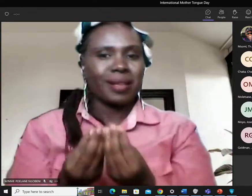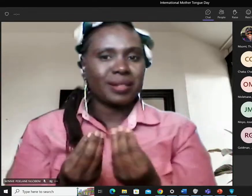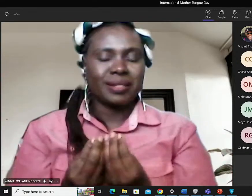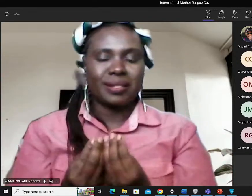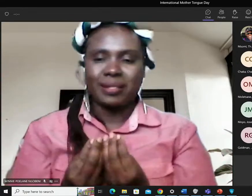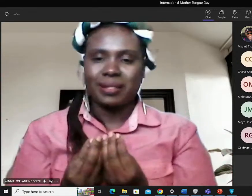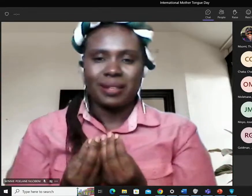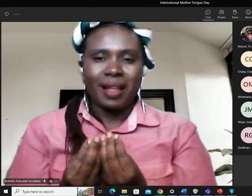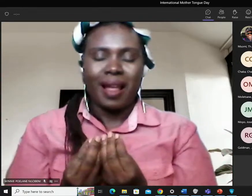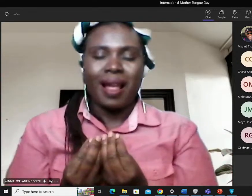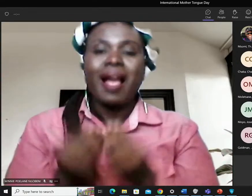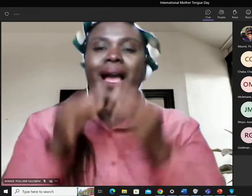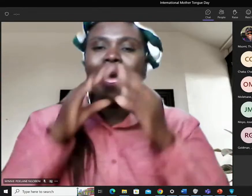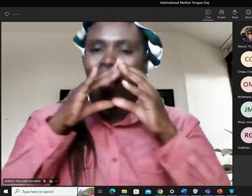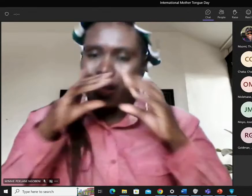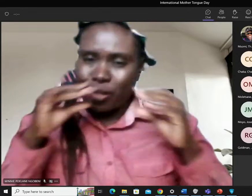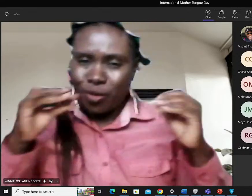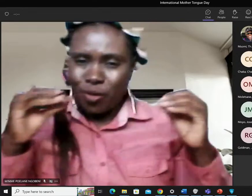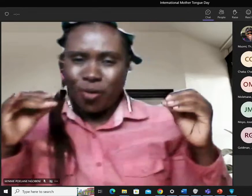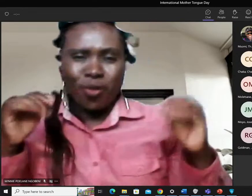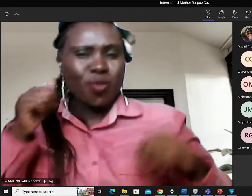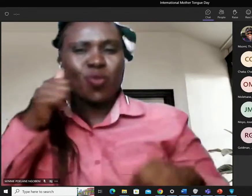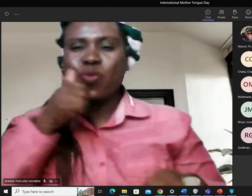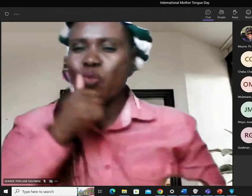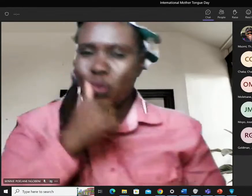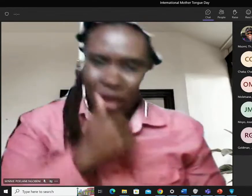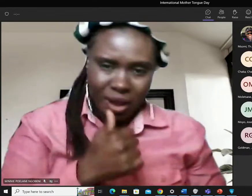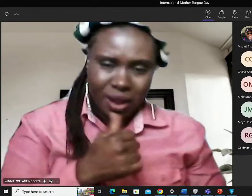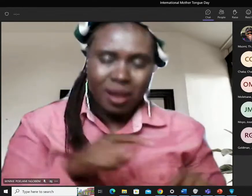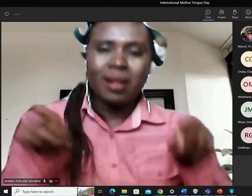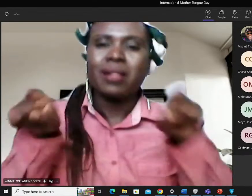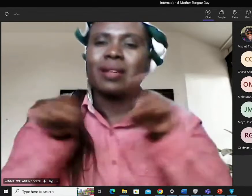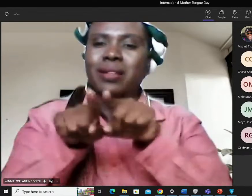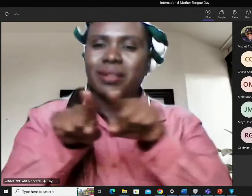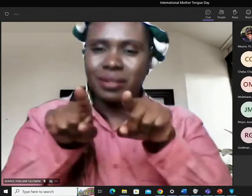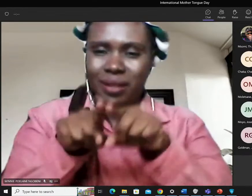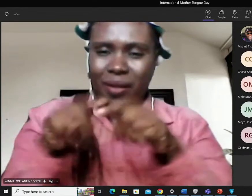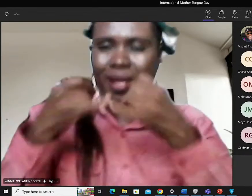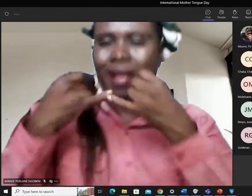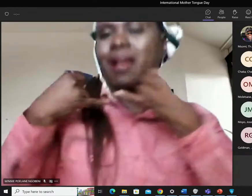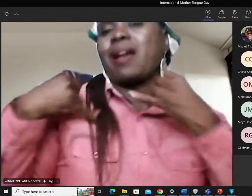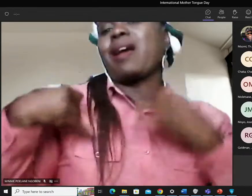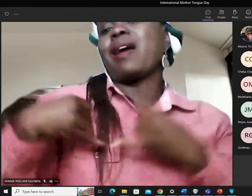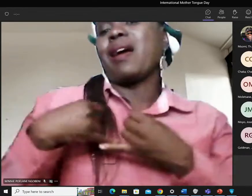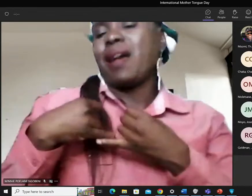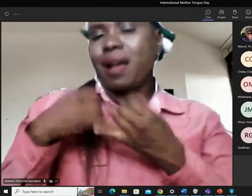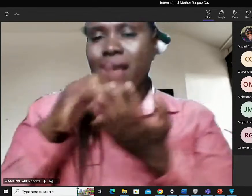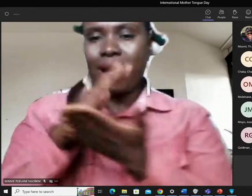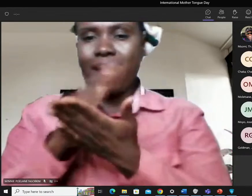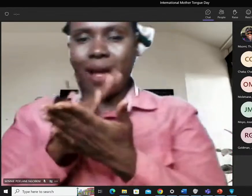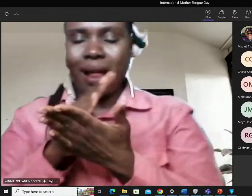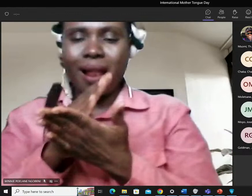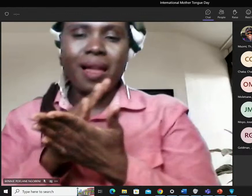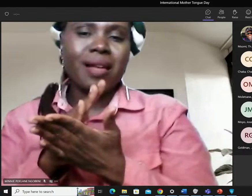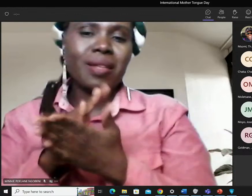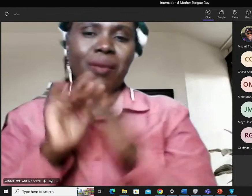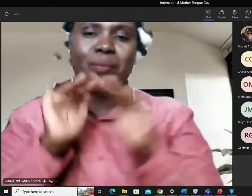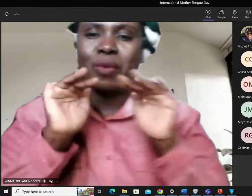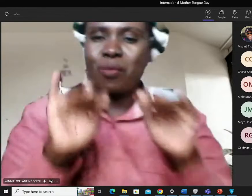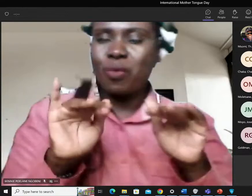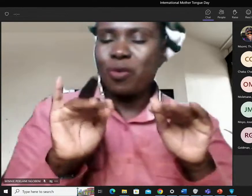ecula kakuhle ngokuhambelana nenhliziyo yakhe, nabanye baziculela